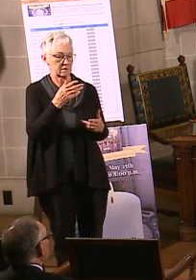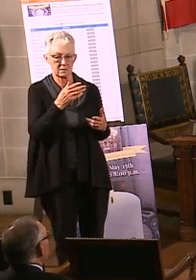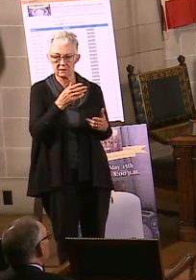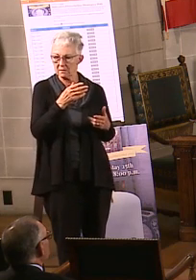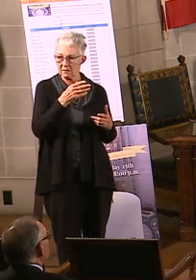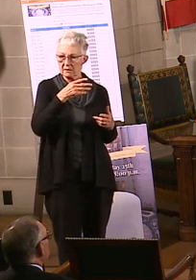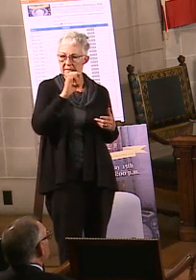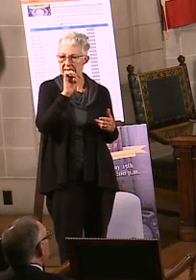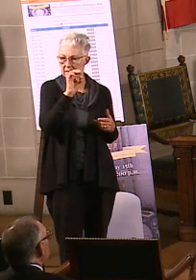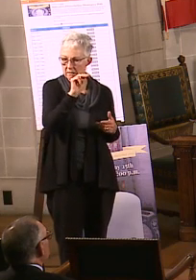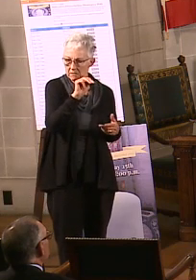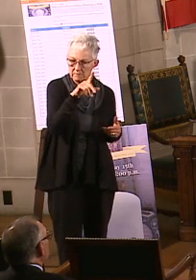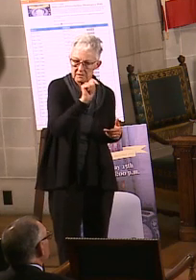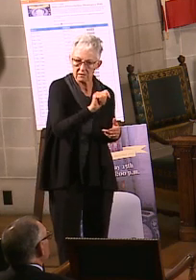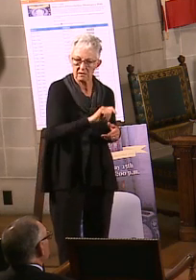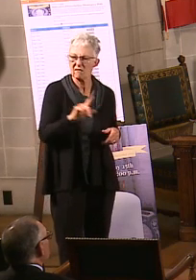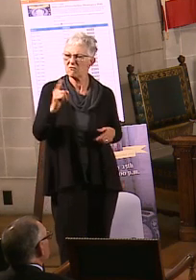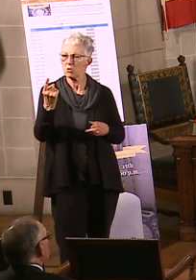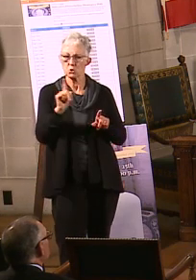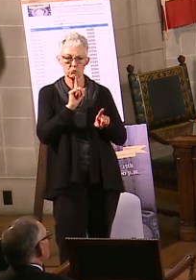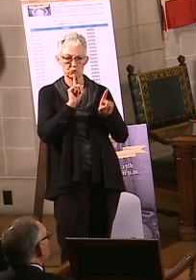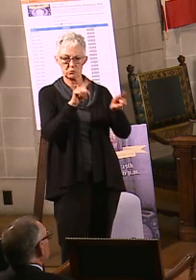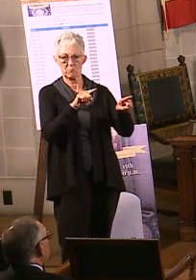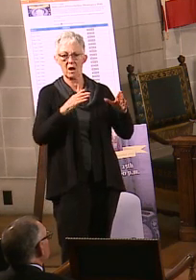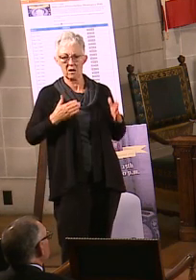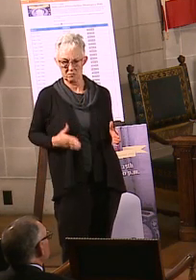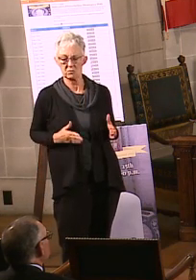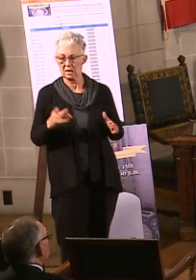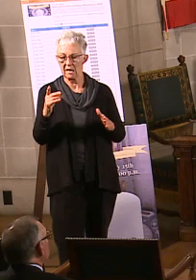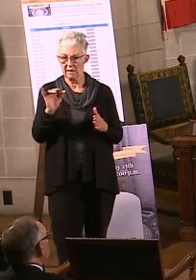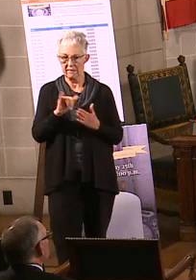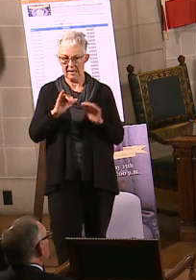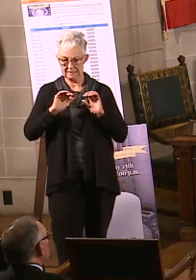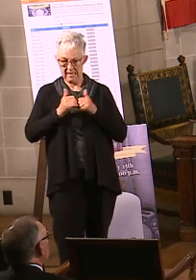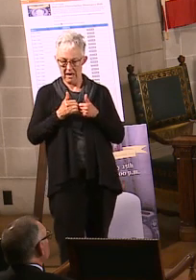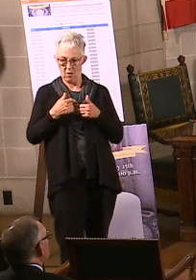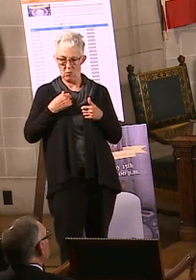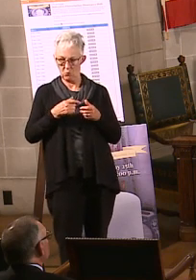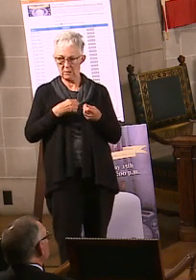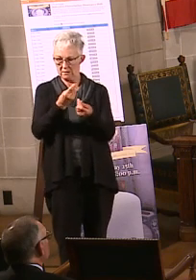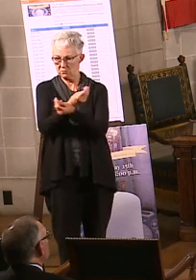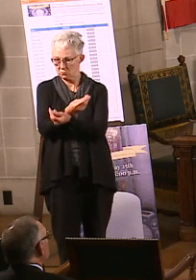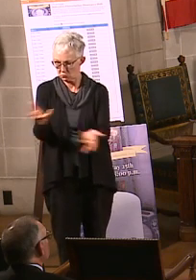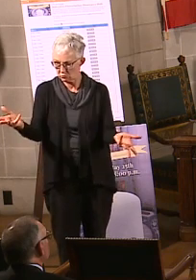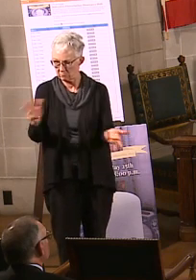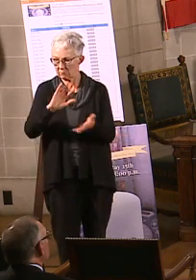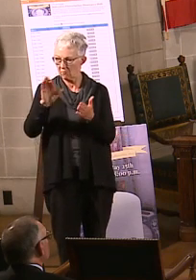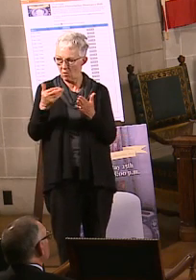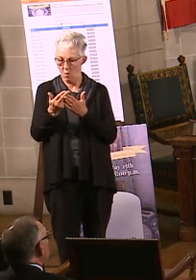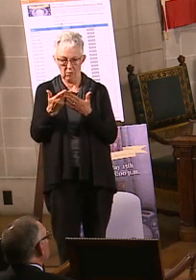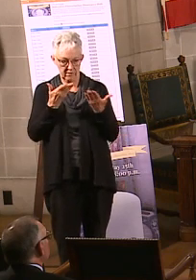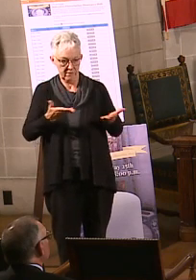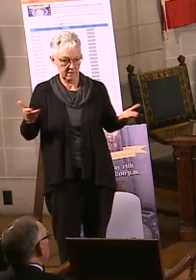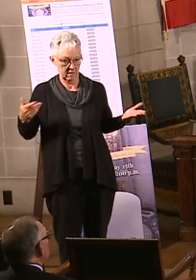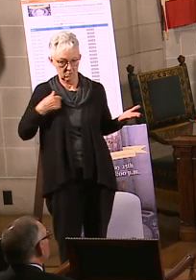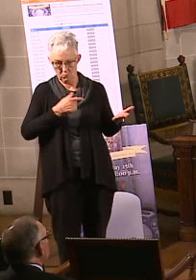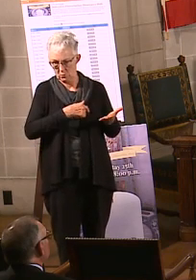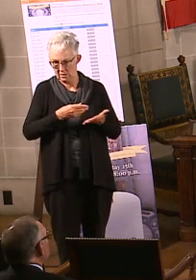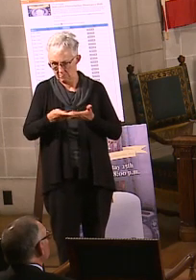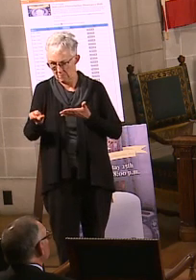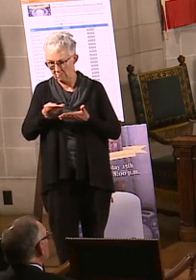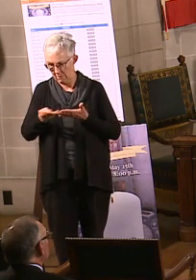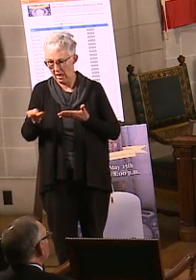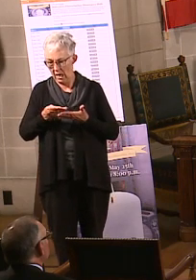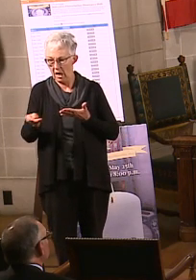the priority with regard to how the state is distributing PPE. We're also doing it for other professions as well, like our corrections officers and